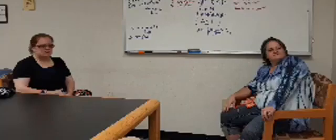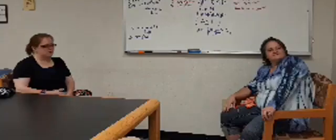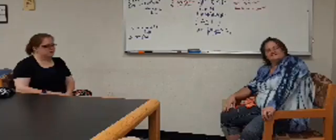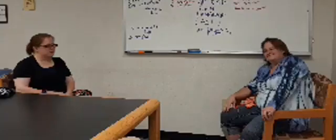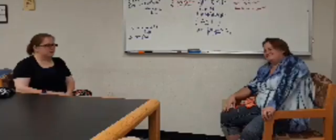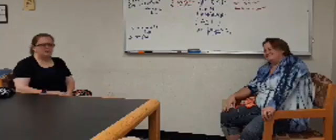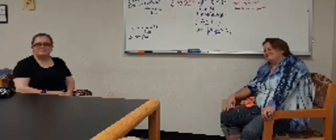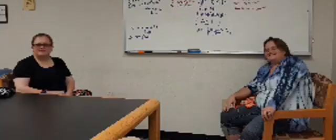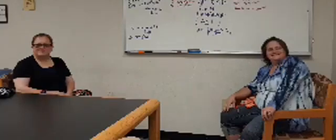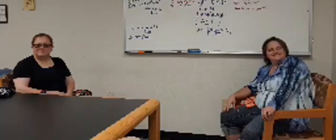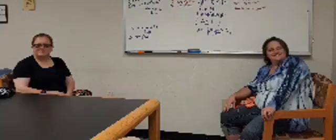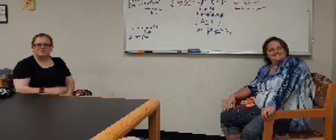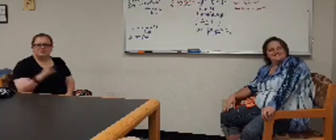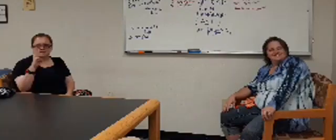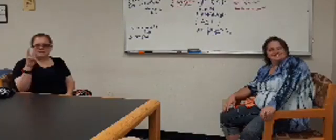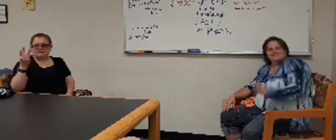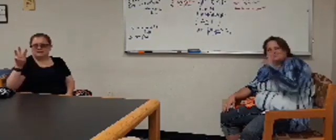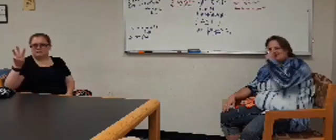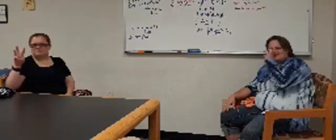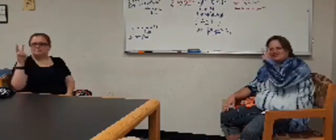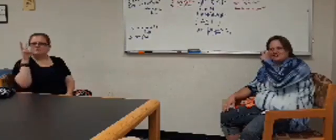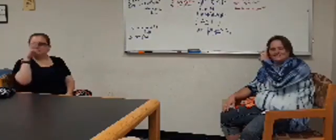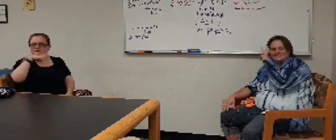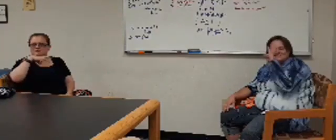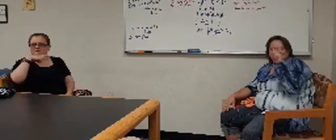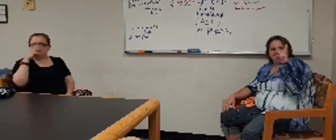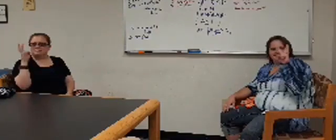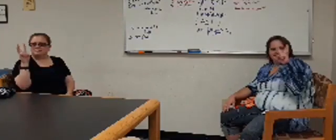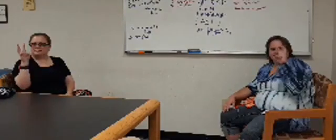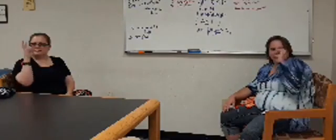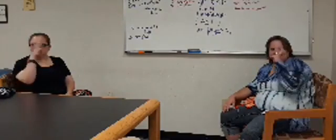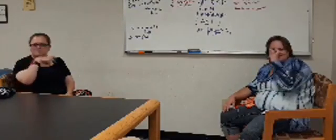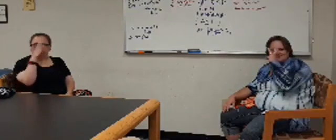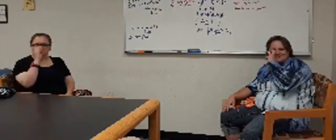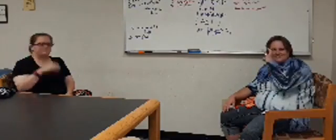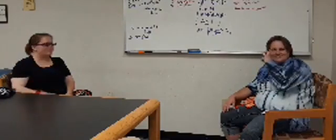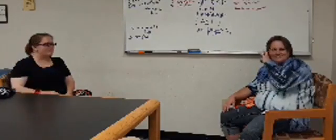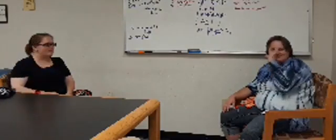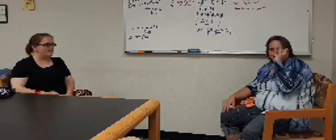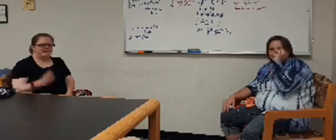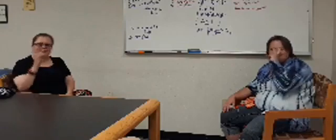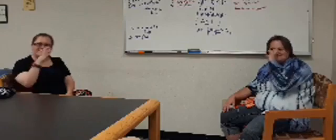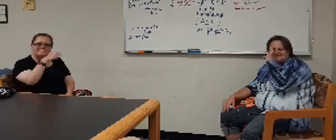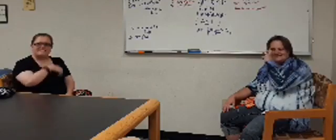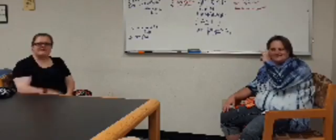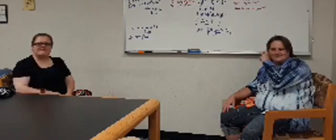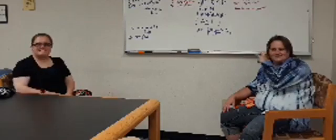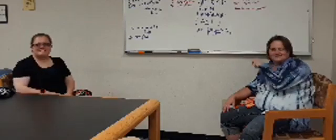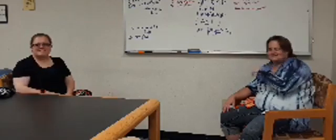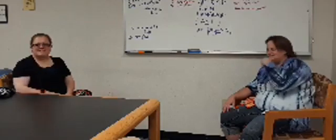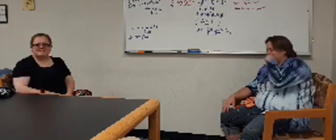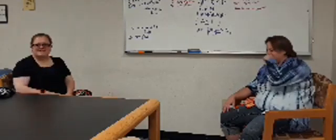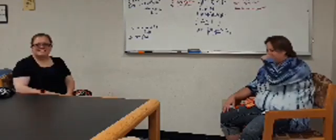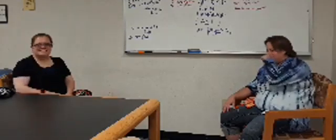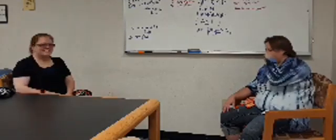again, this means weird. What is it? Weird. 3 and then weird. Okay. That's